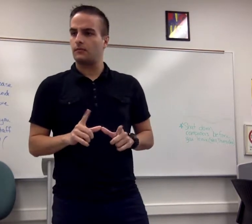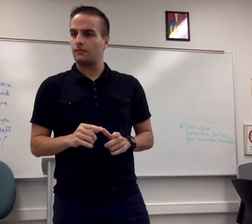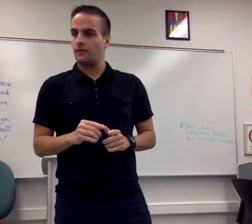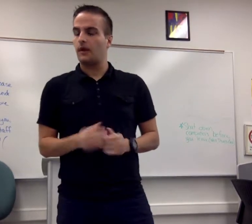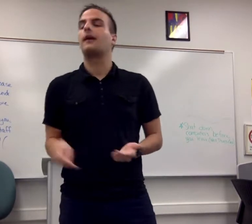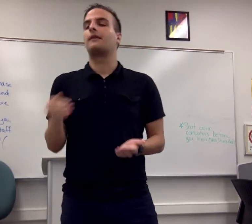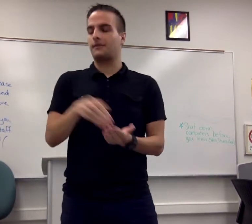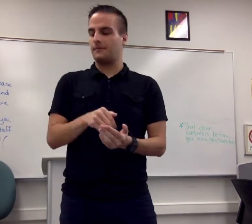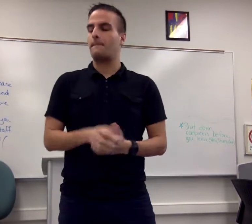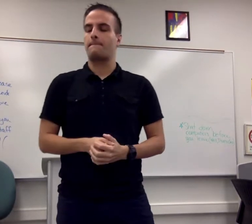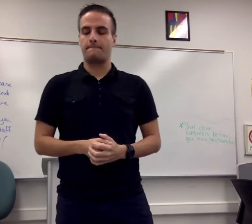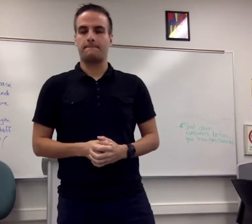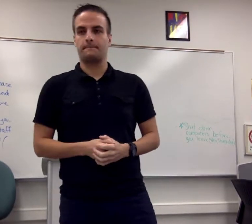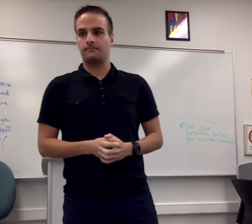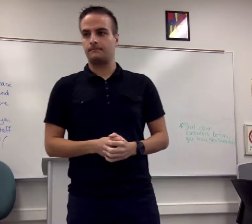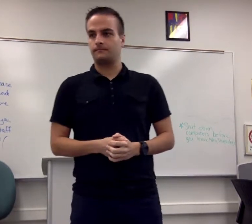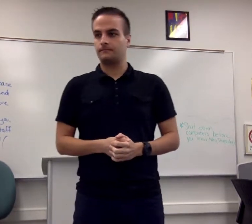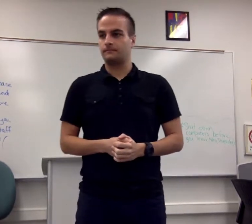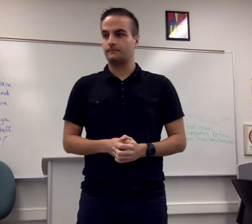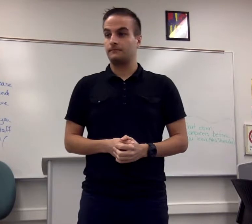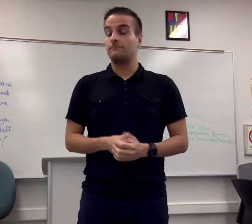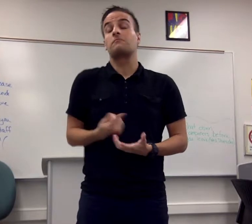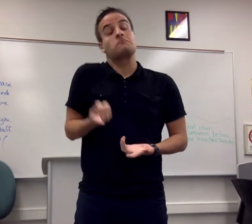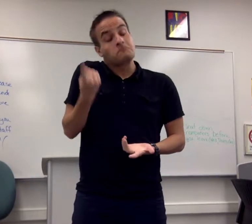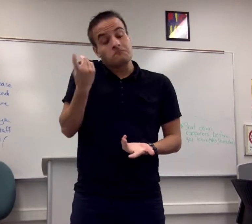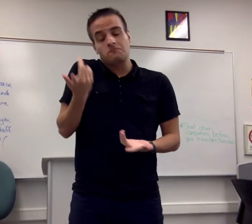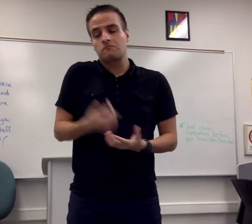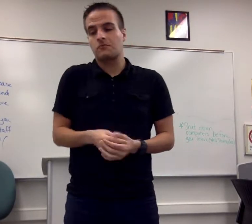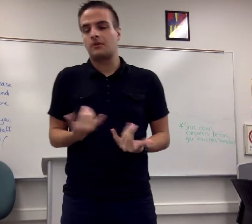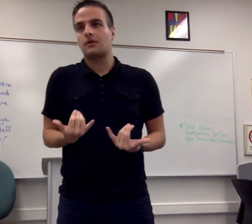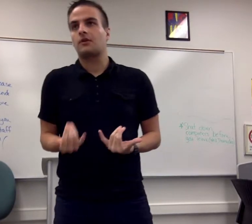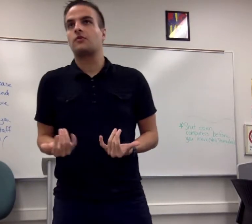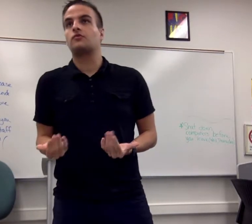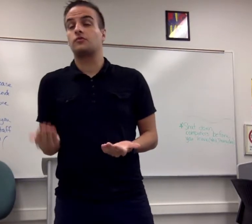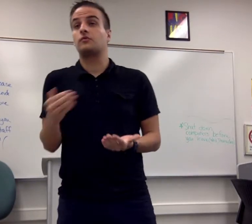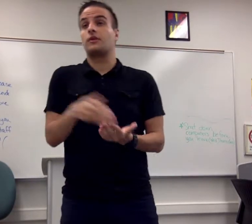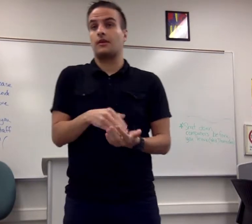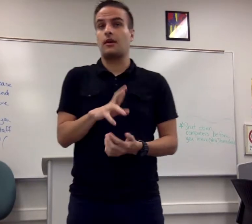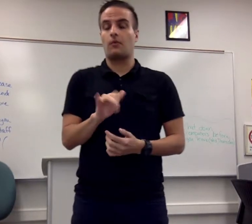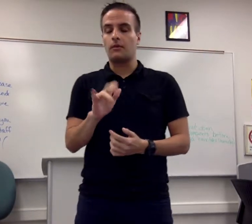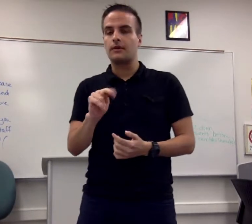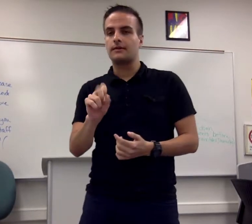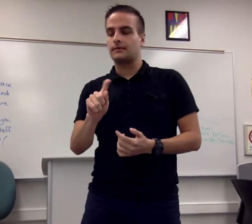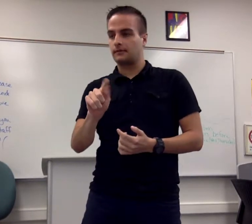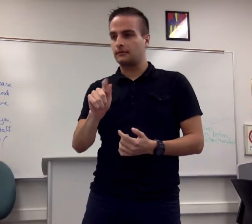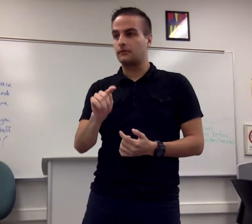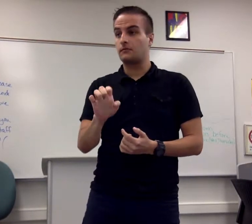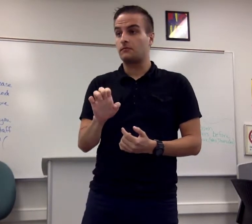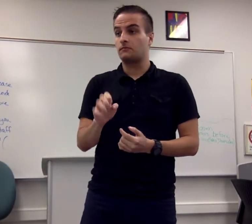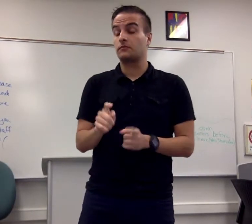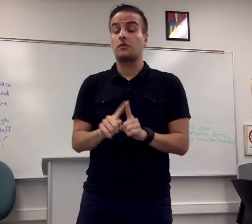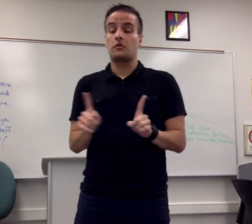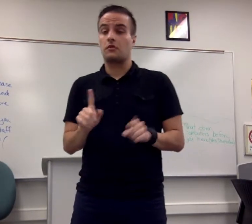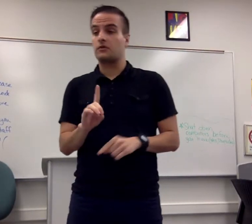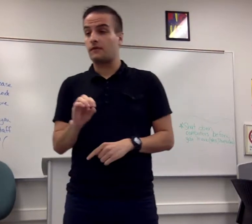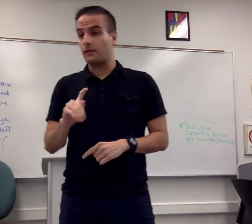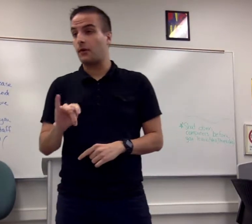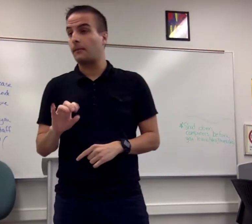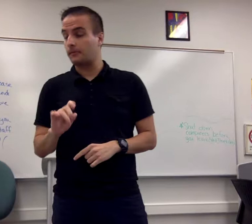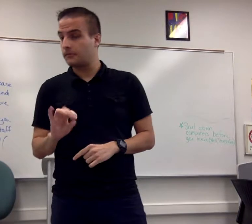reinstated. Yeah, so I guess there's a way that you can get it reinstated. So another option would be to contact RID and see what